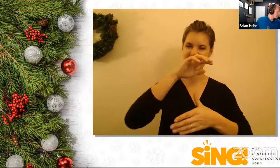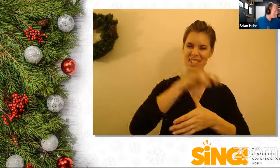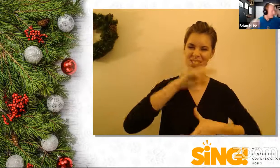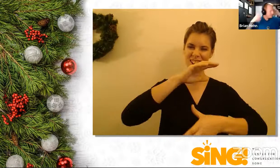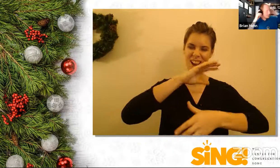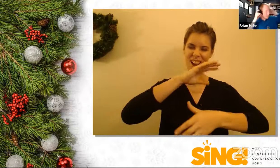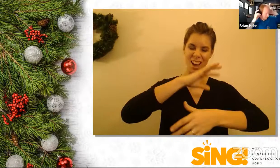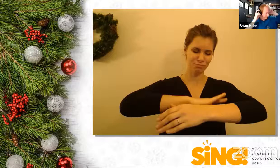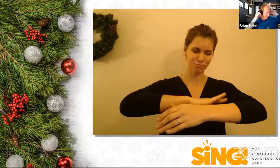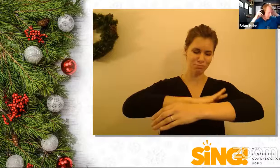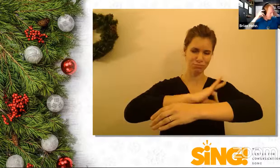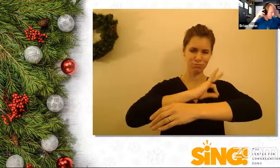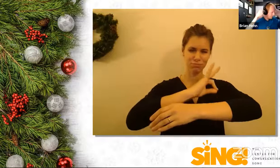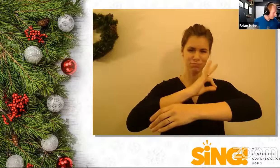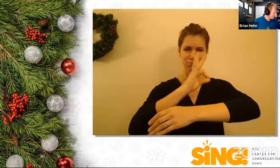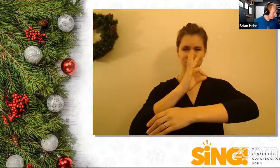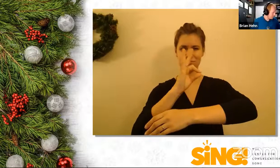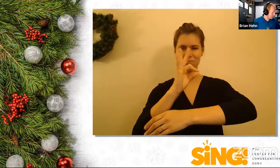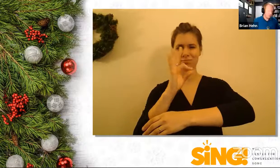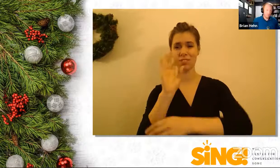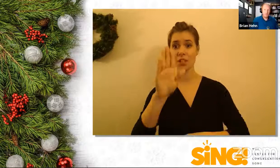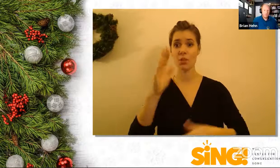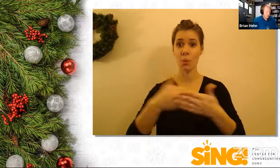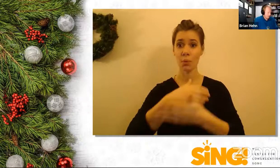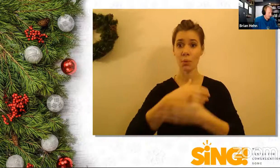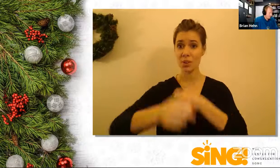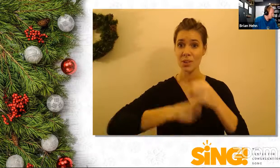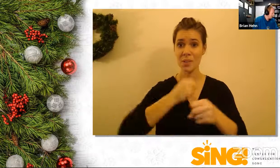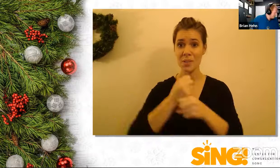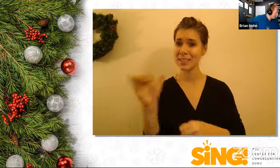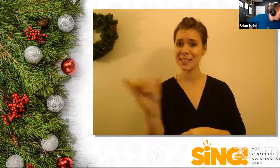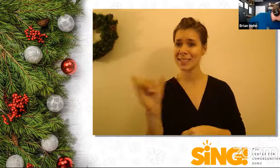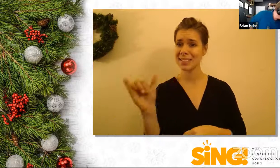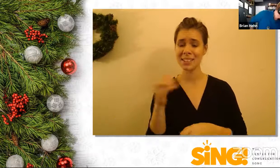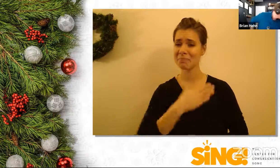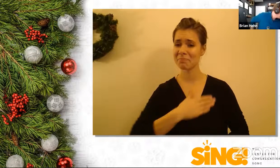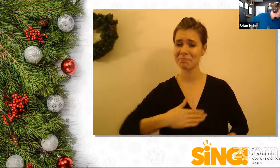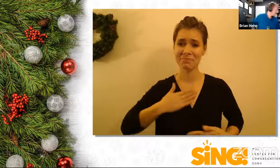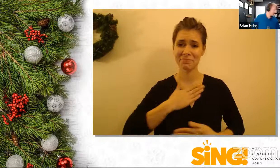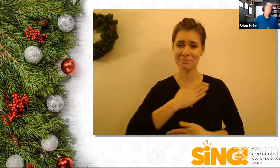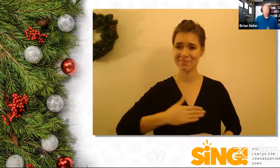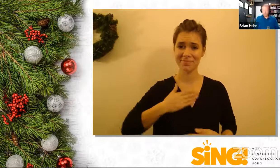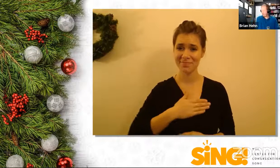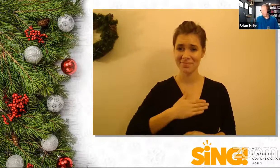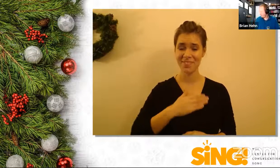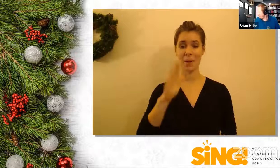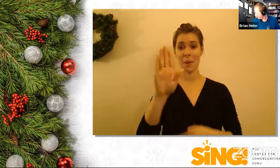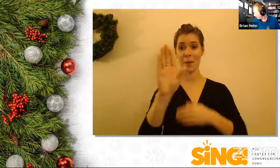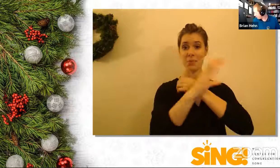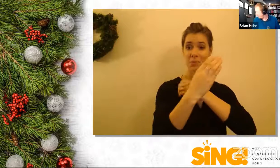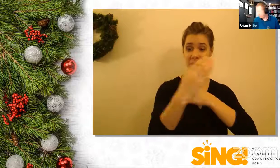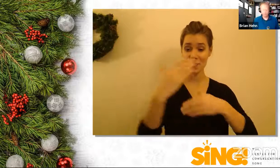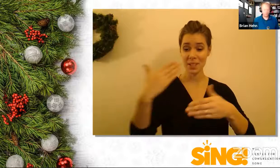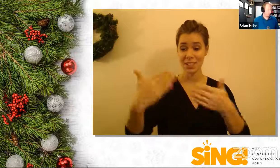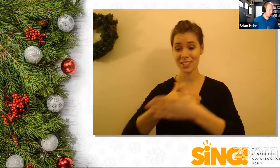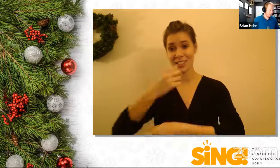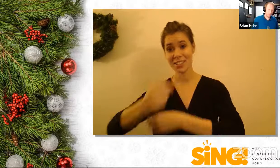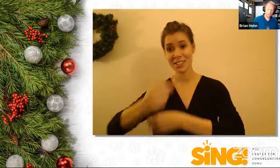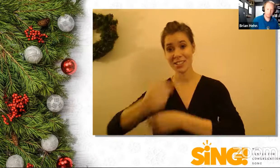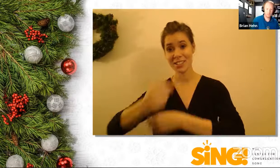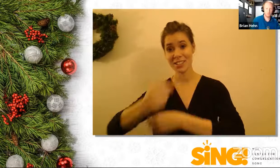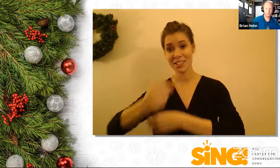So that is the end of our Christmas concert of COVID carols, or I guess holiday concert of